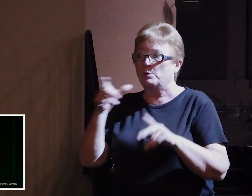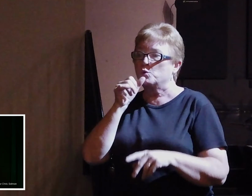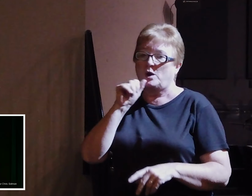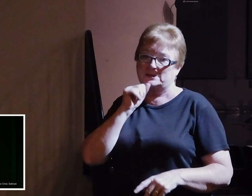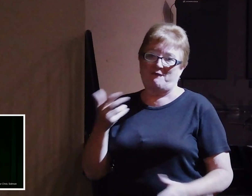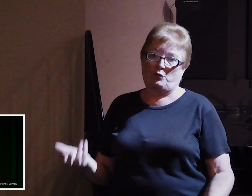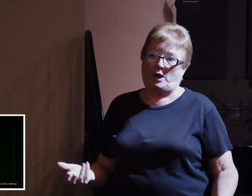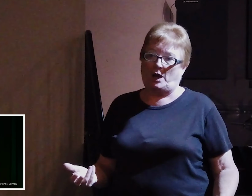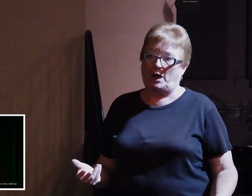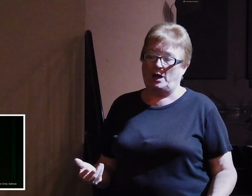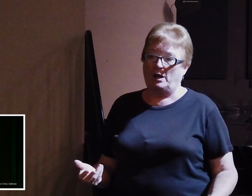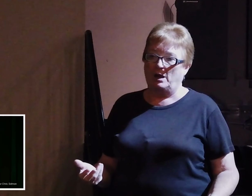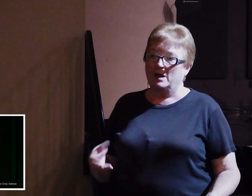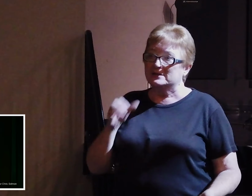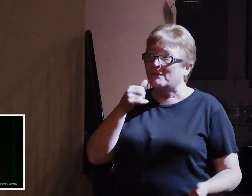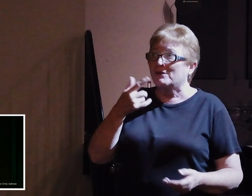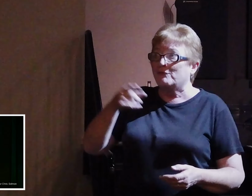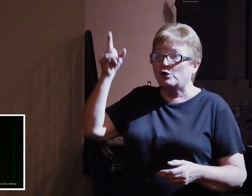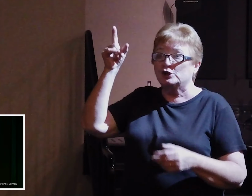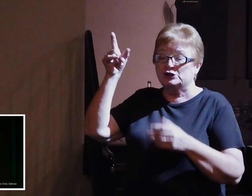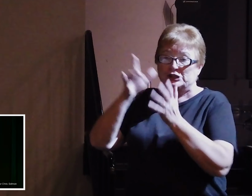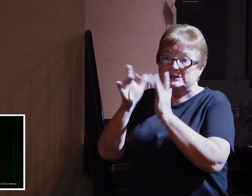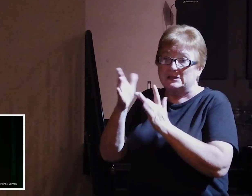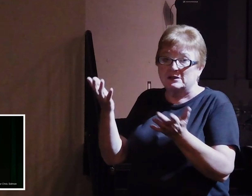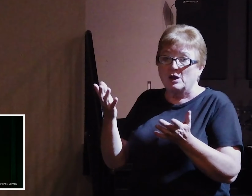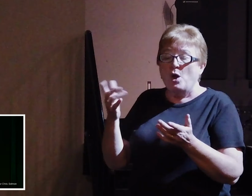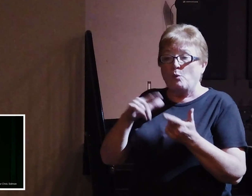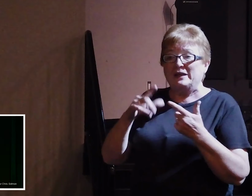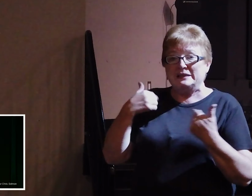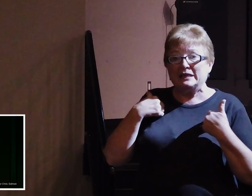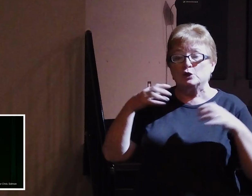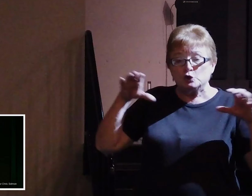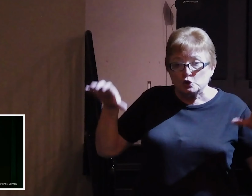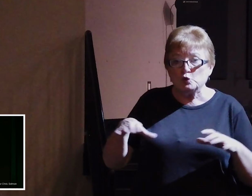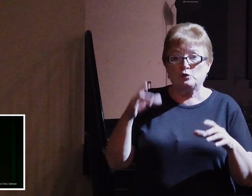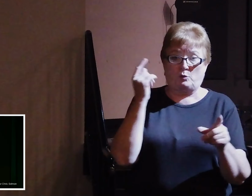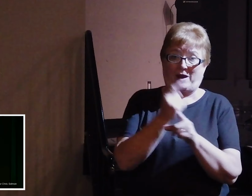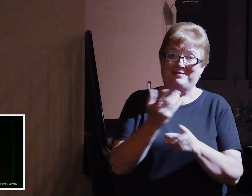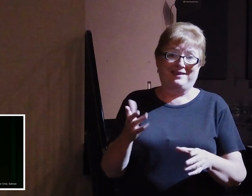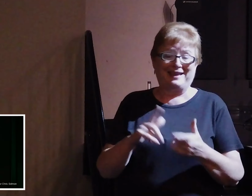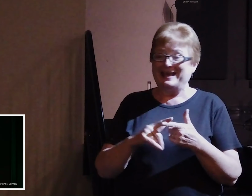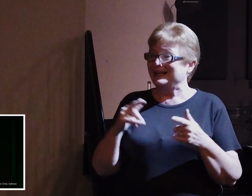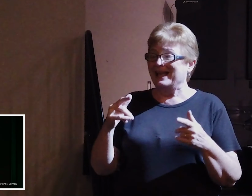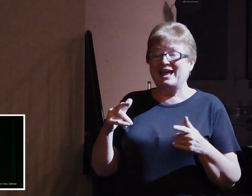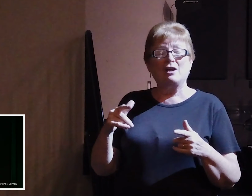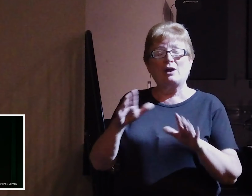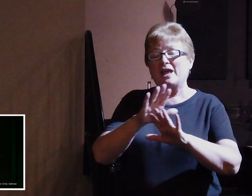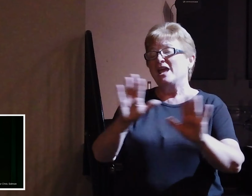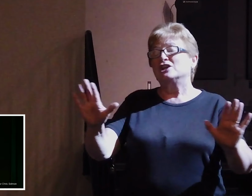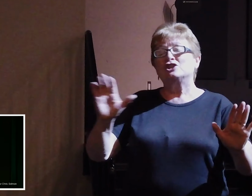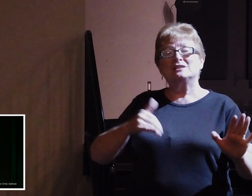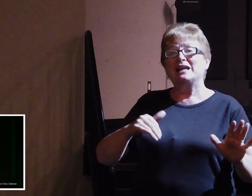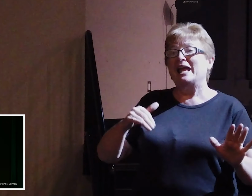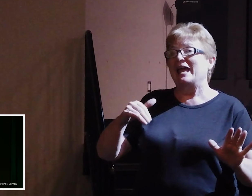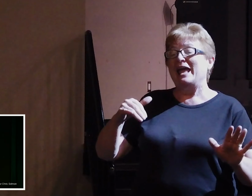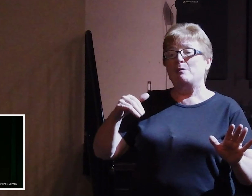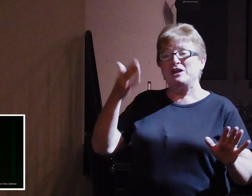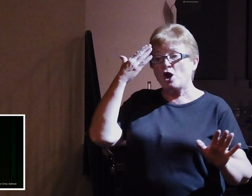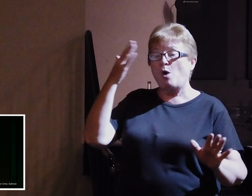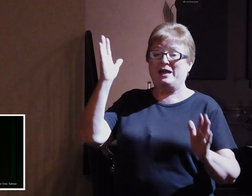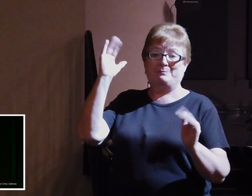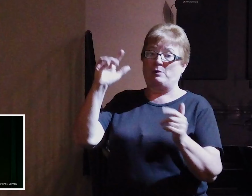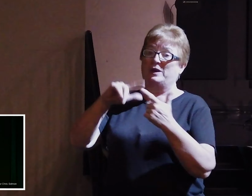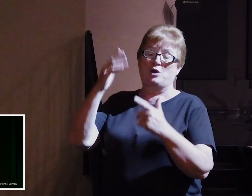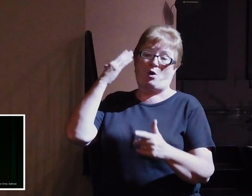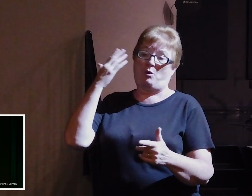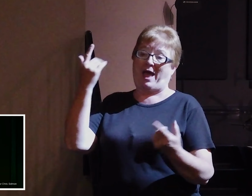sake. And we want to suffer well. We want to arm ourselves with the right attitude. Expect it. It's going to come. We're going to rejoice when it comes,